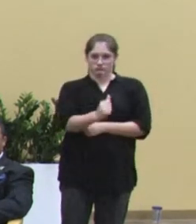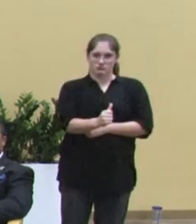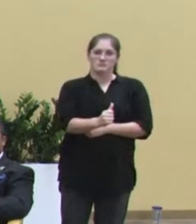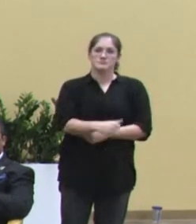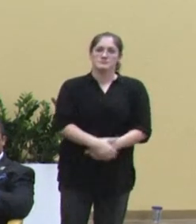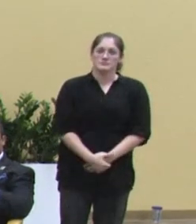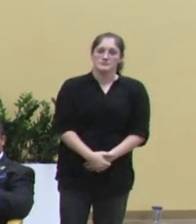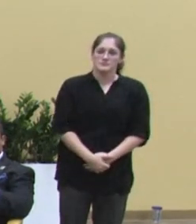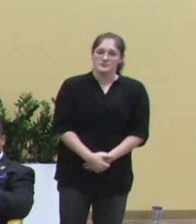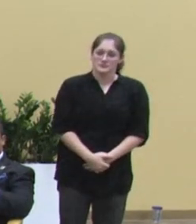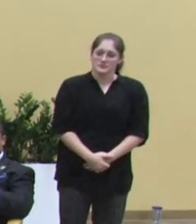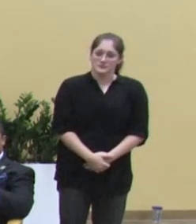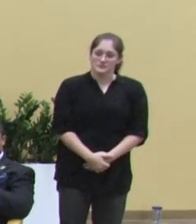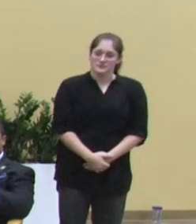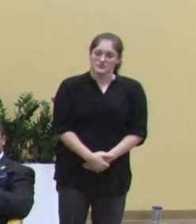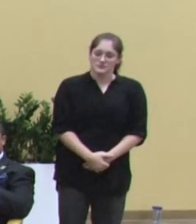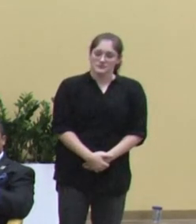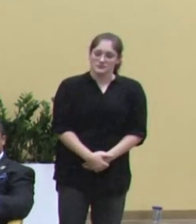And